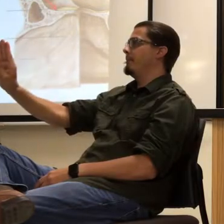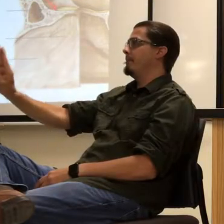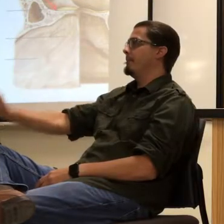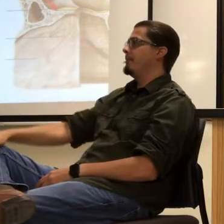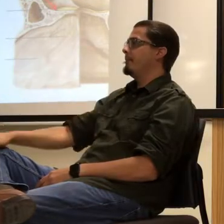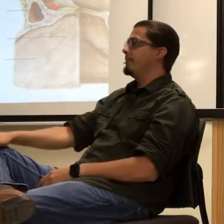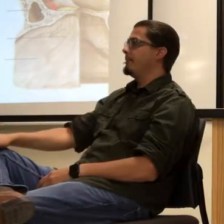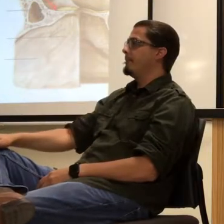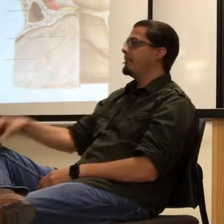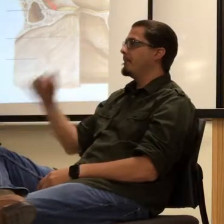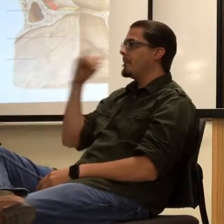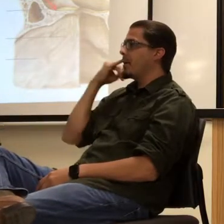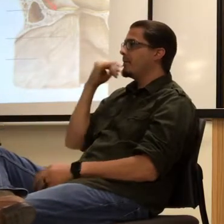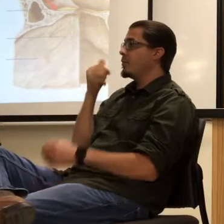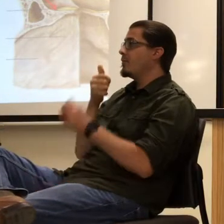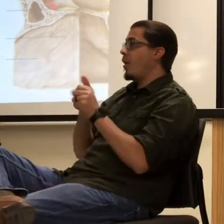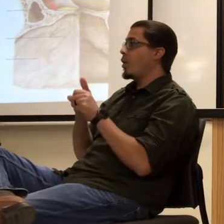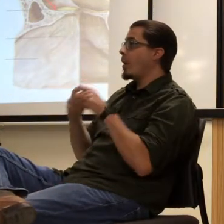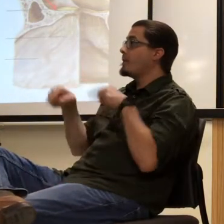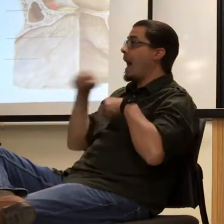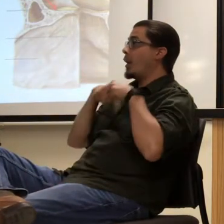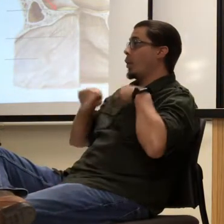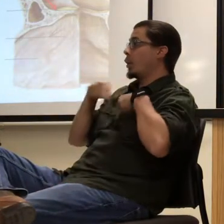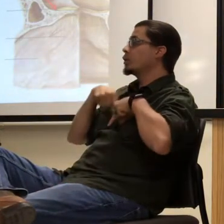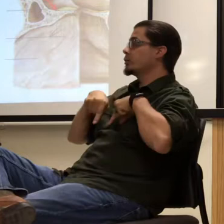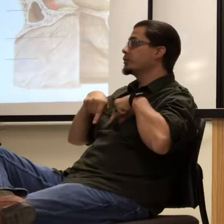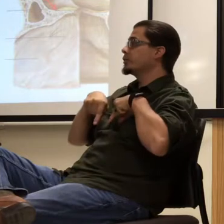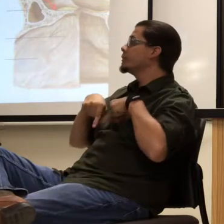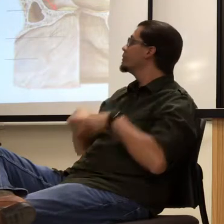So if you follow it backwards,